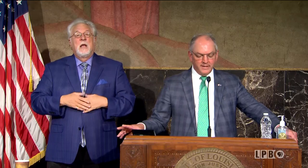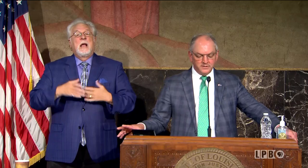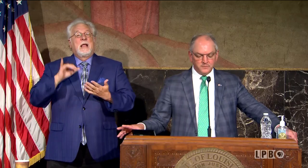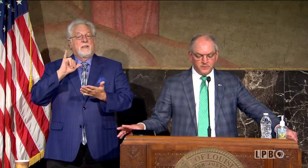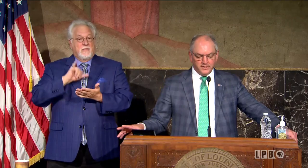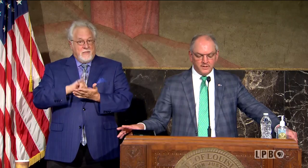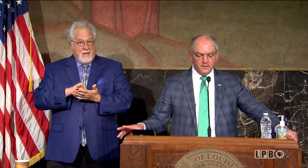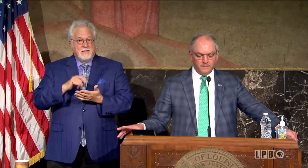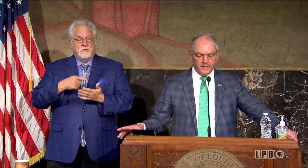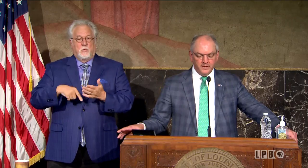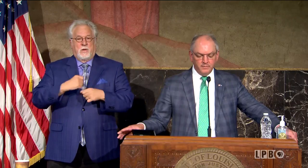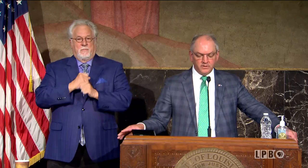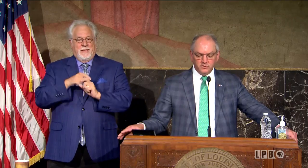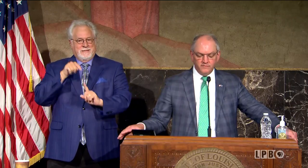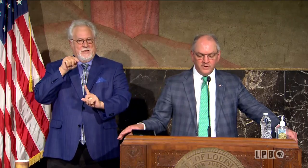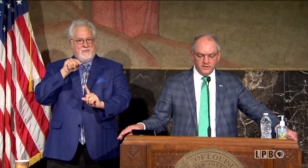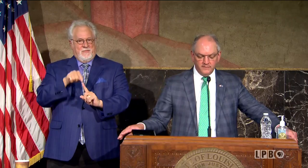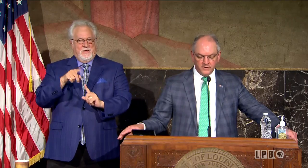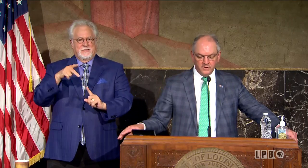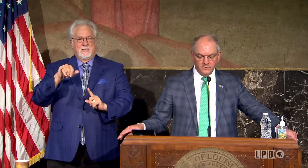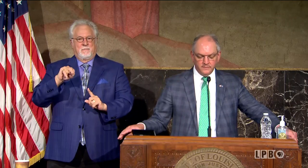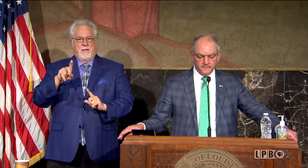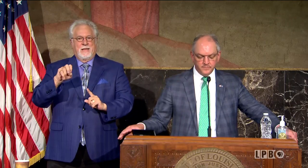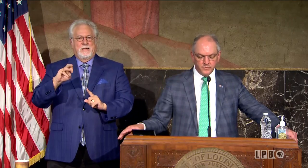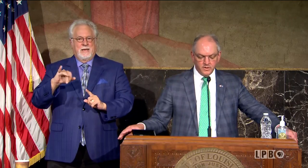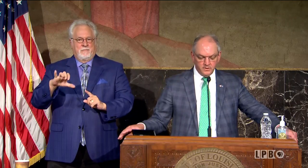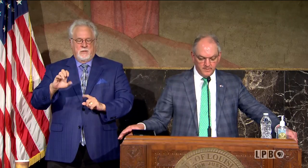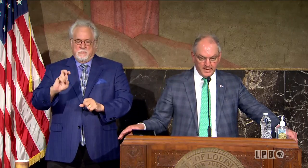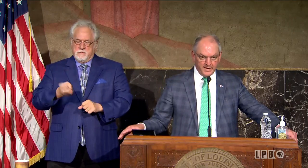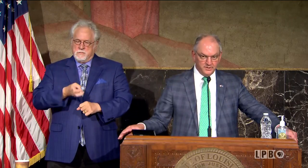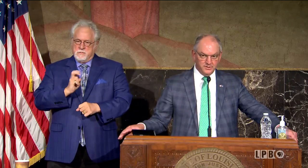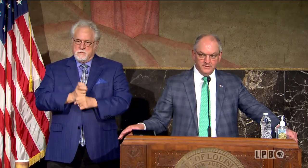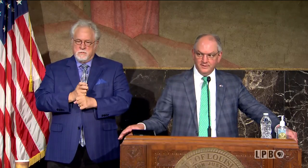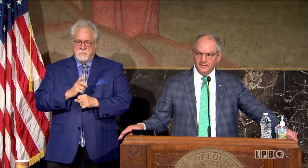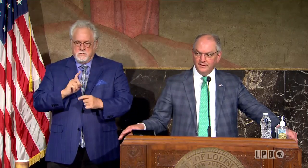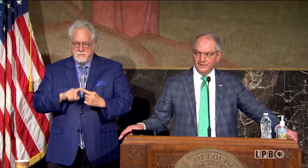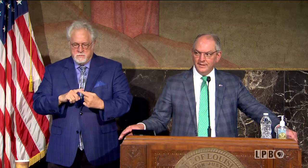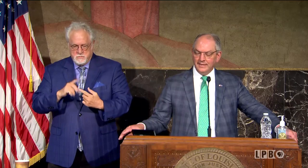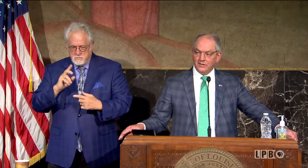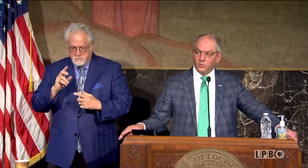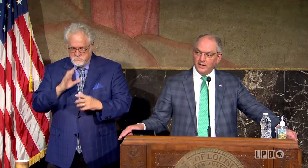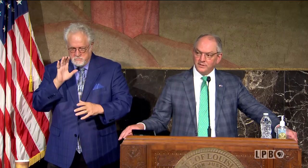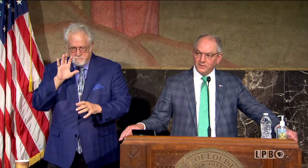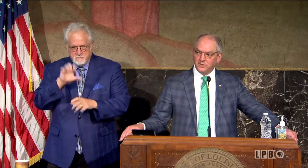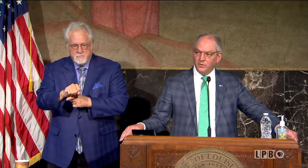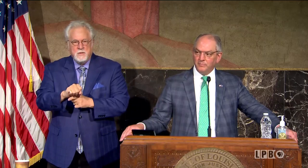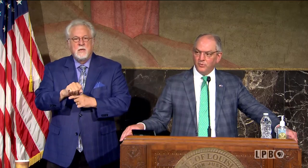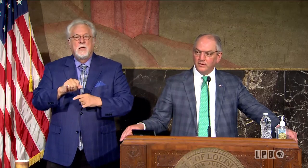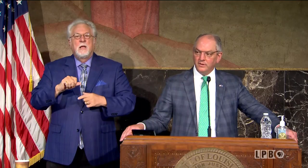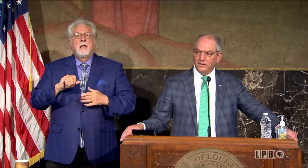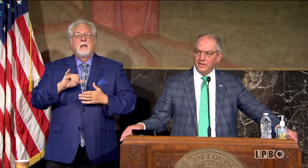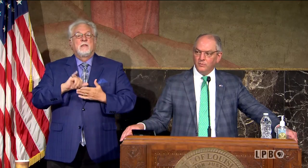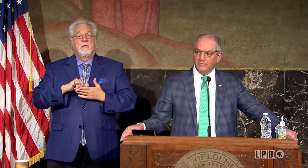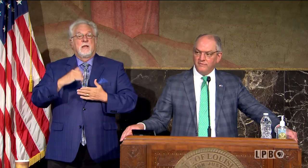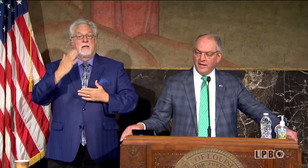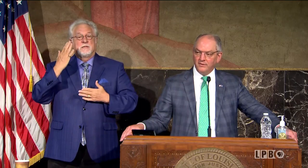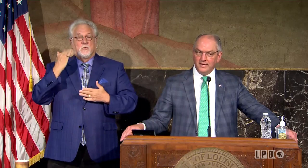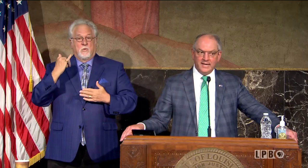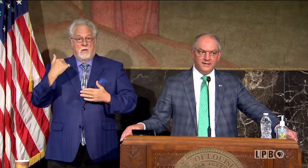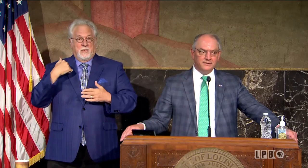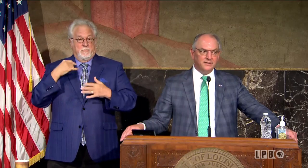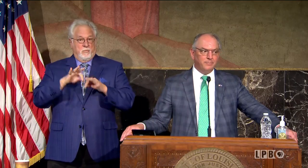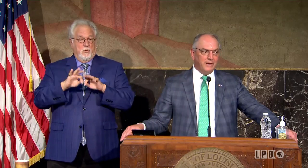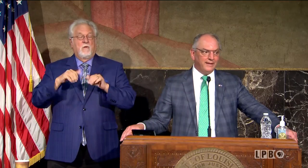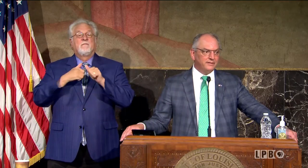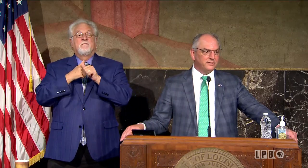That's what makes this particular pandemic so very difficult to manage. And that's why it's also important that we follow